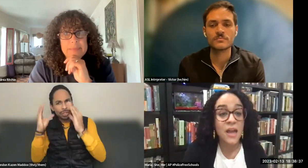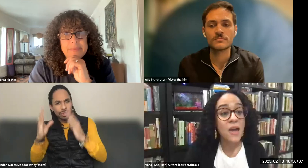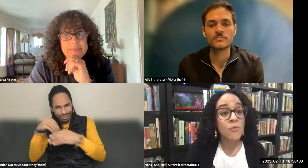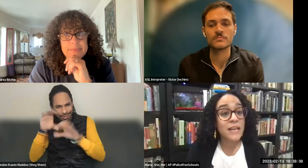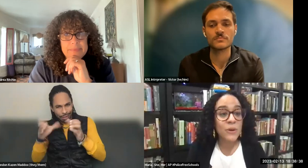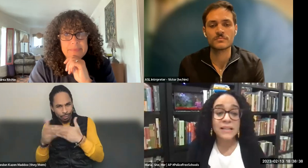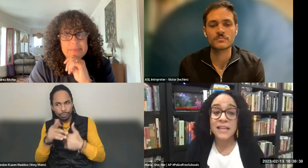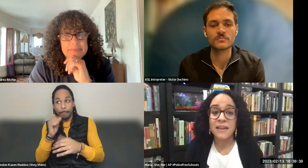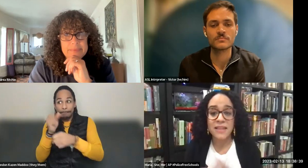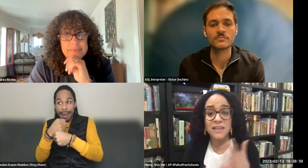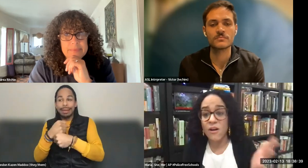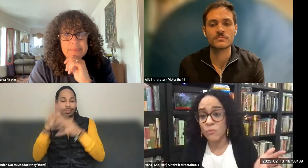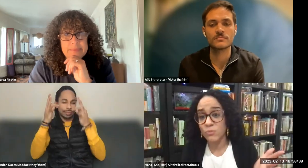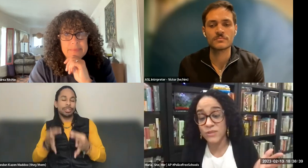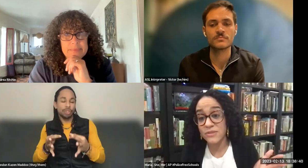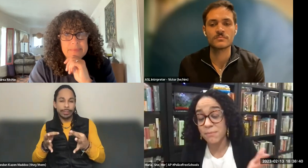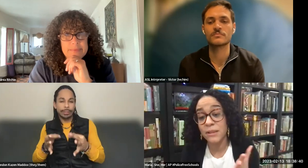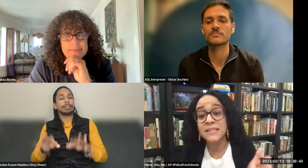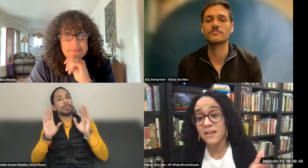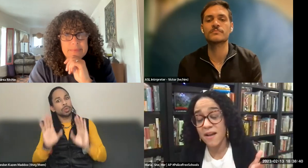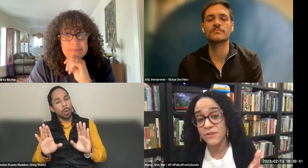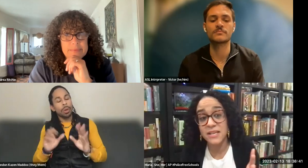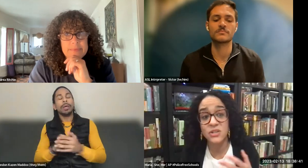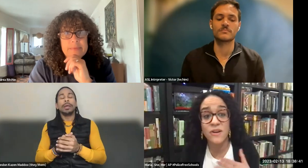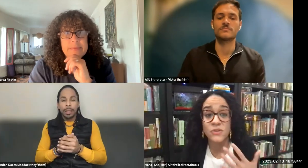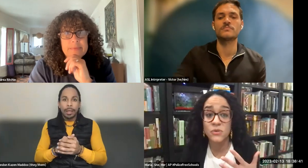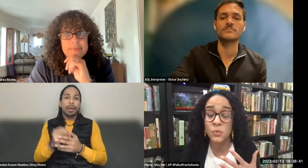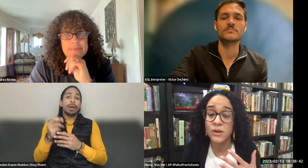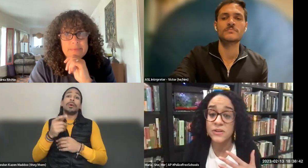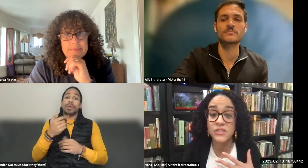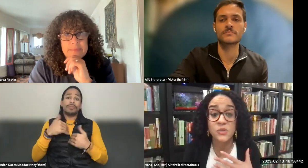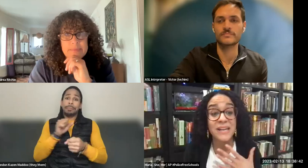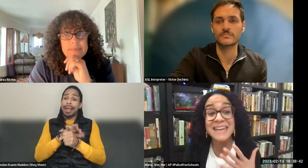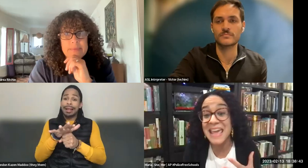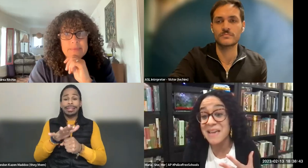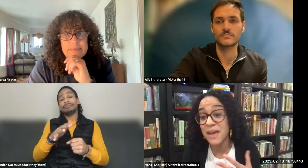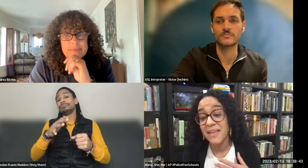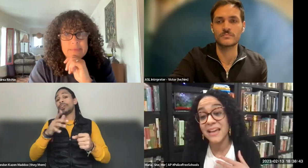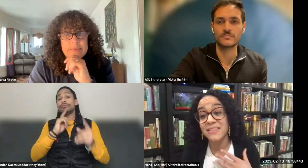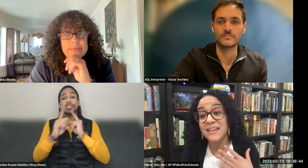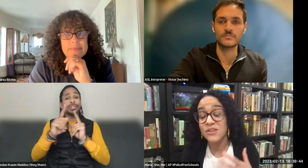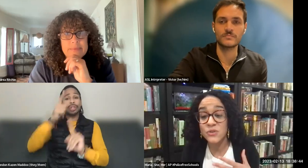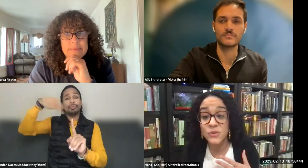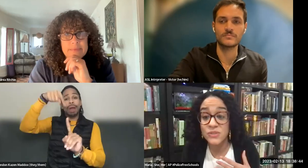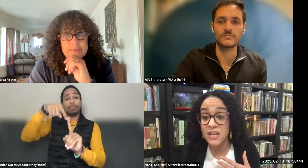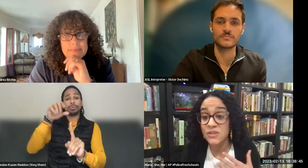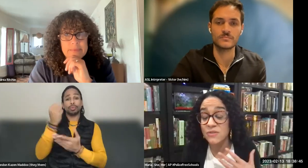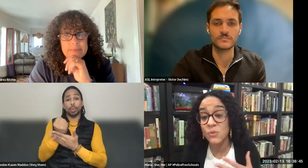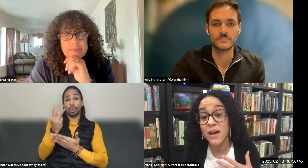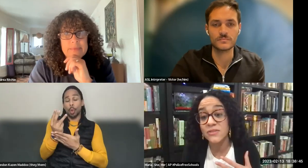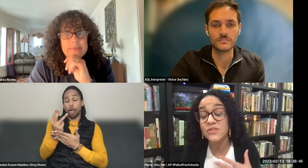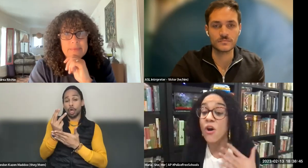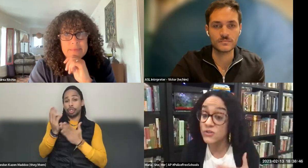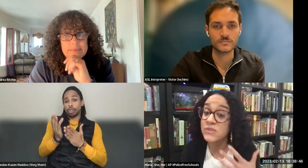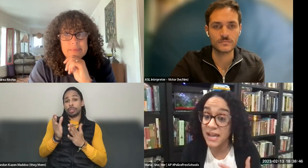decisions. Really quickly, I think there was plenty of conversation around social workers. Just want to name that the National Association of